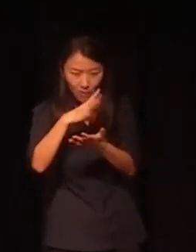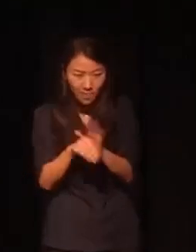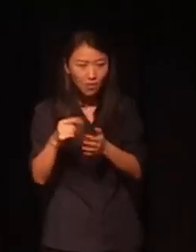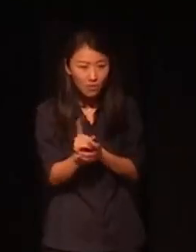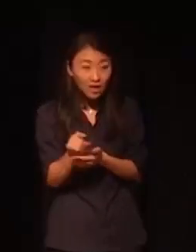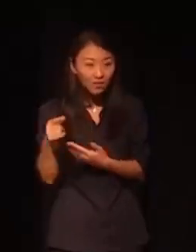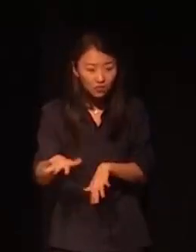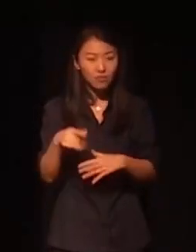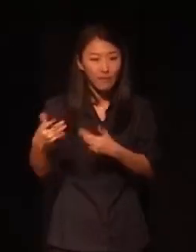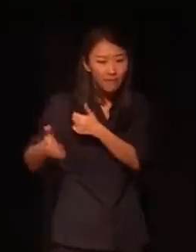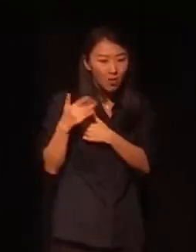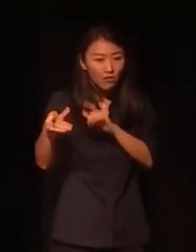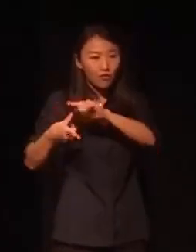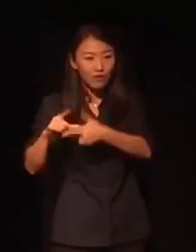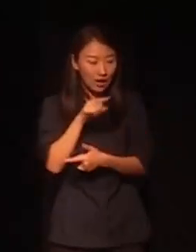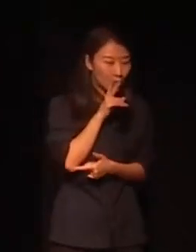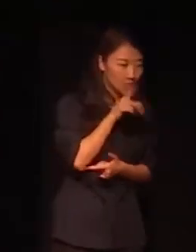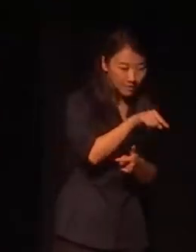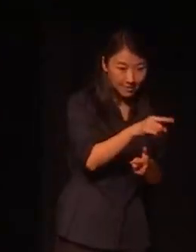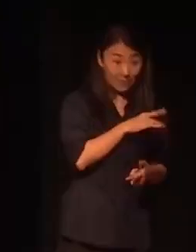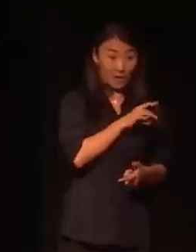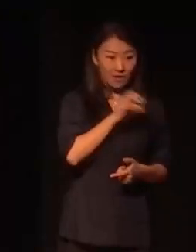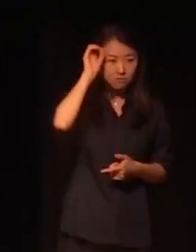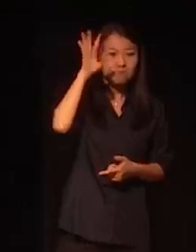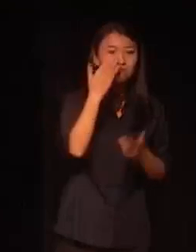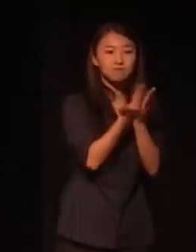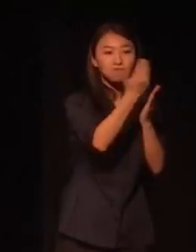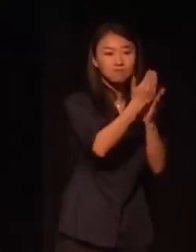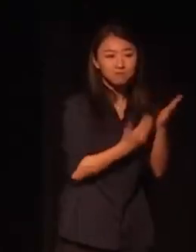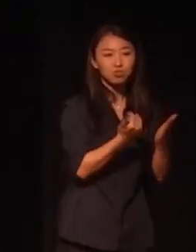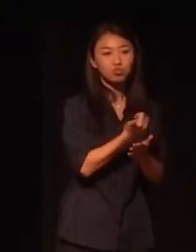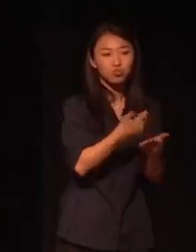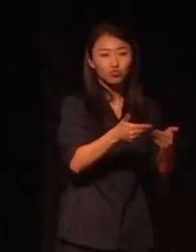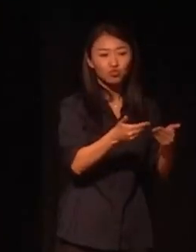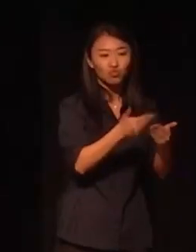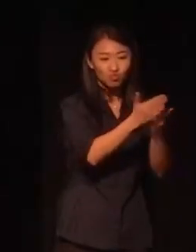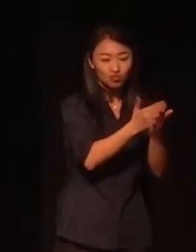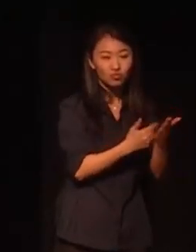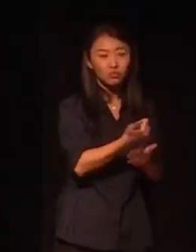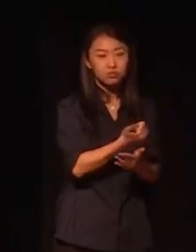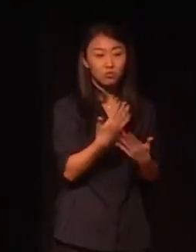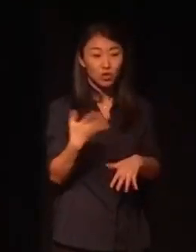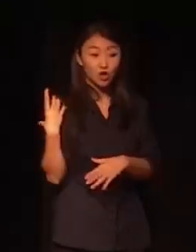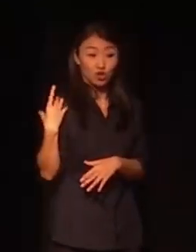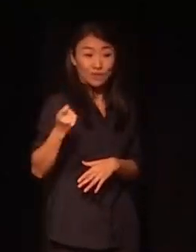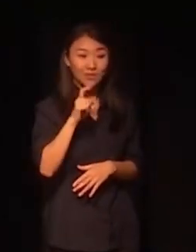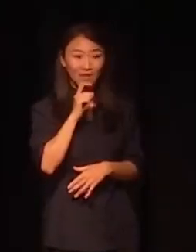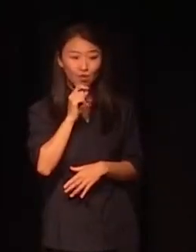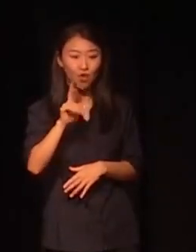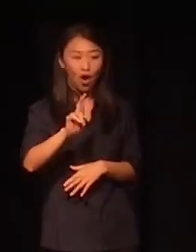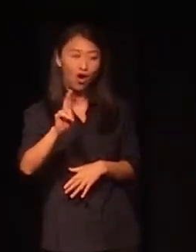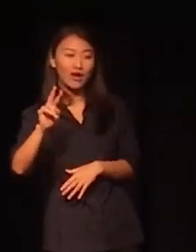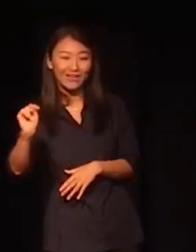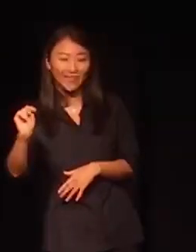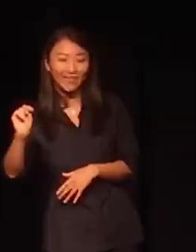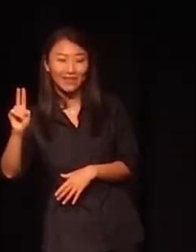this all these networks. And then more recently is recurrent neural network, so that we